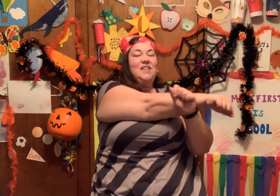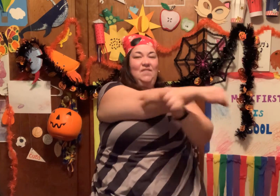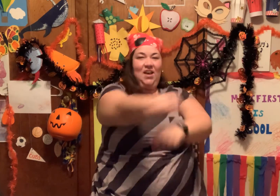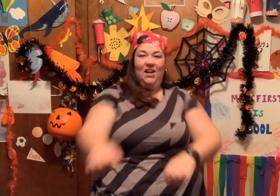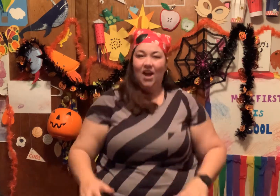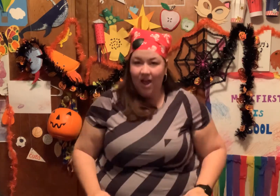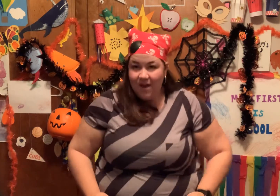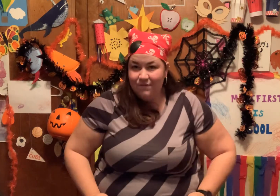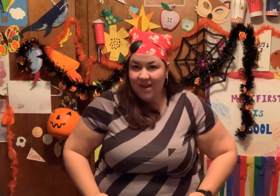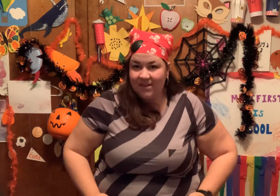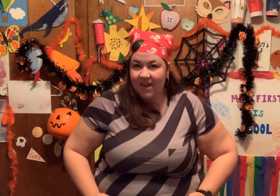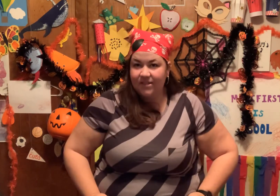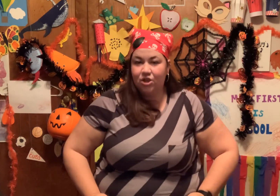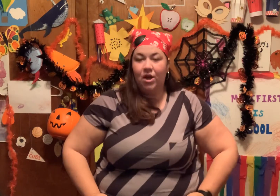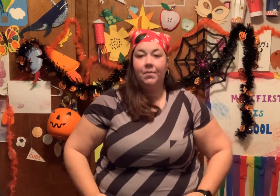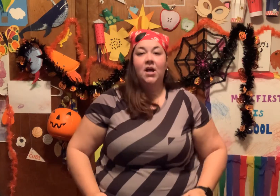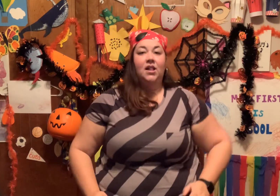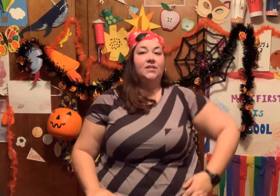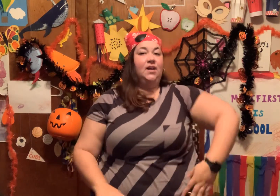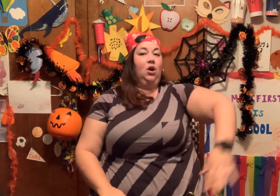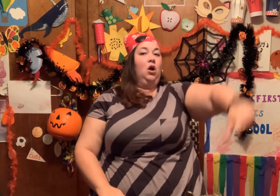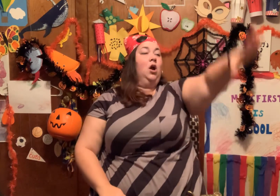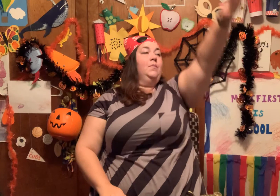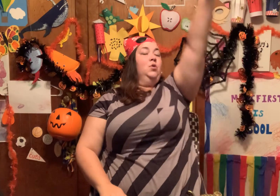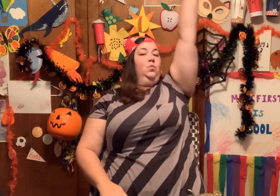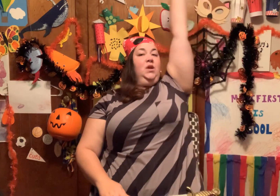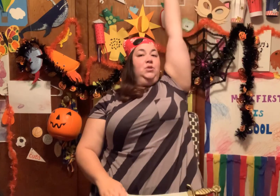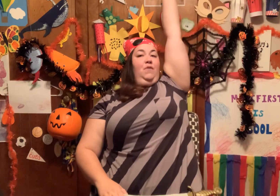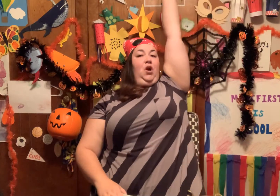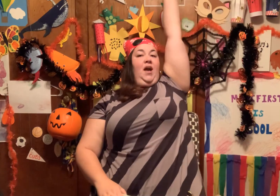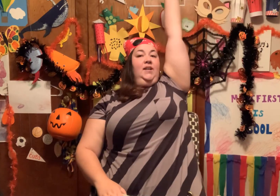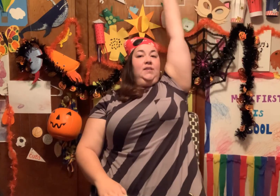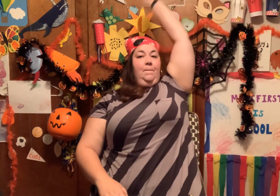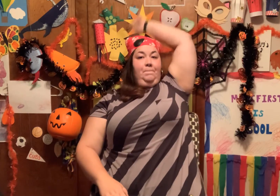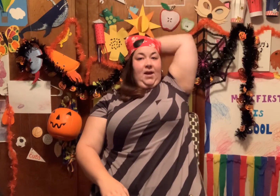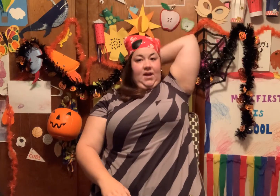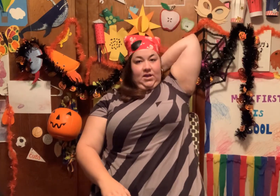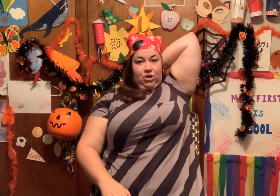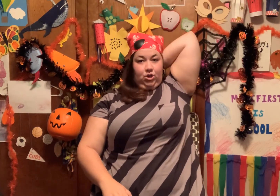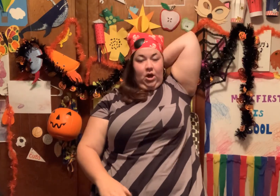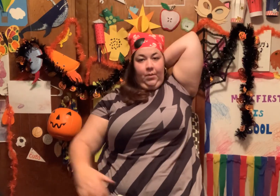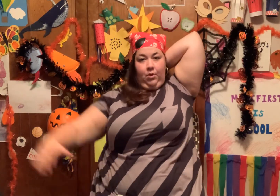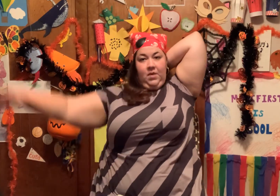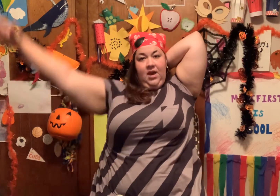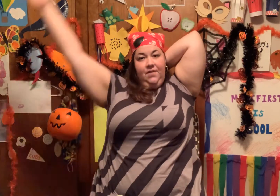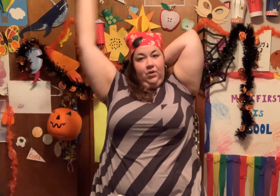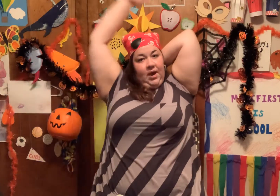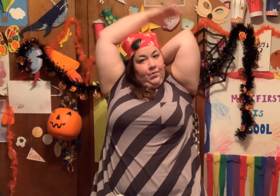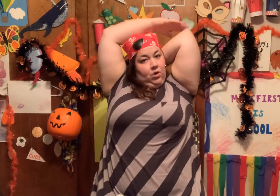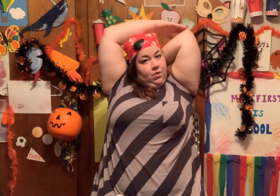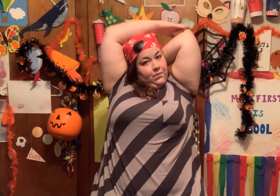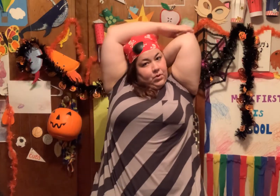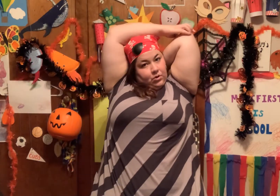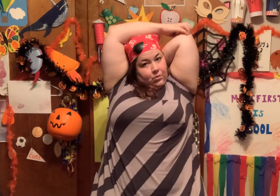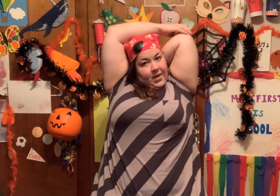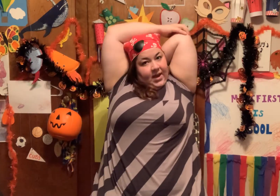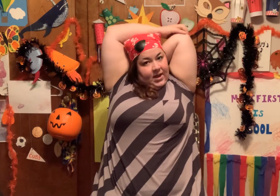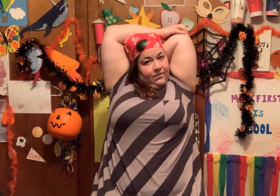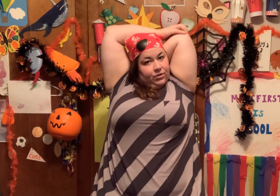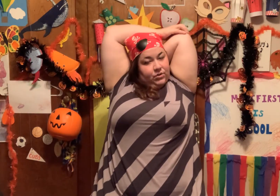1, 2, 3, 4, 5, 6, 7. Fantastic job. Let's take our arm, reach above our heads, bend at your elbow. If you're able, pull back ever so